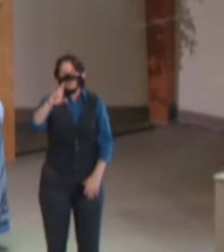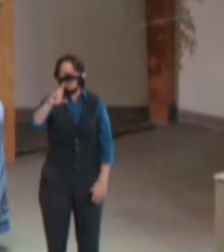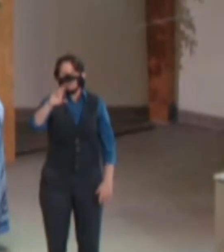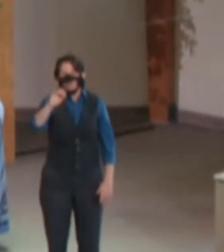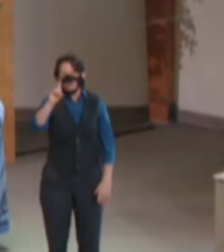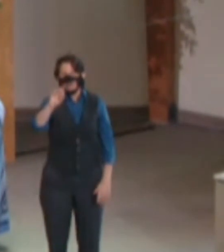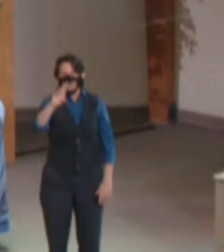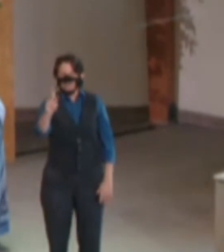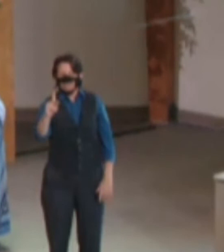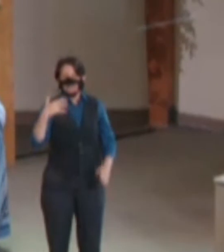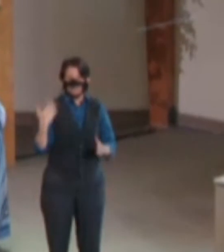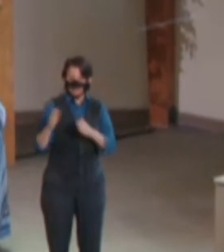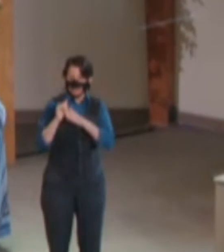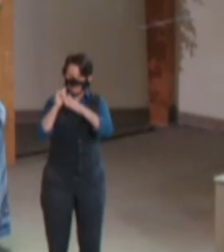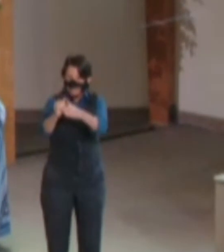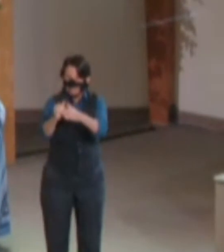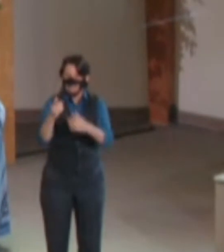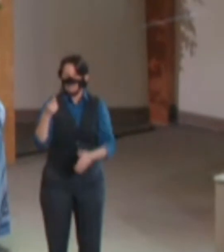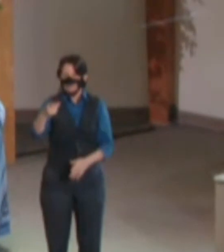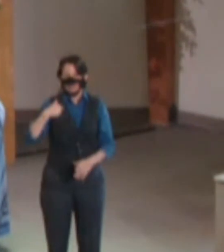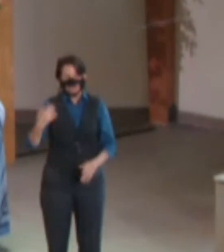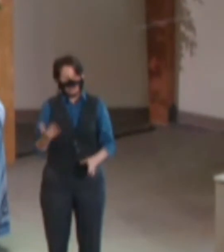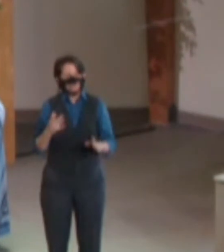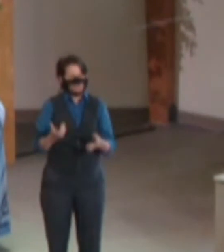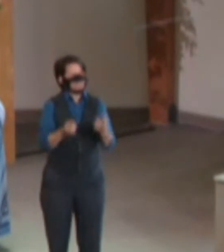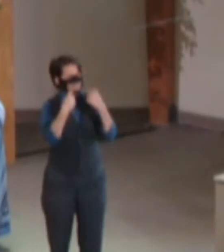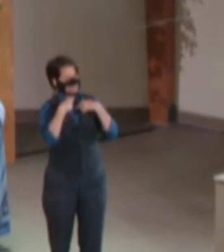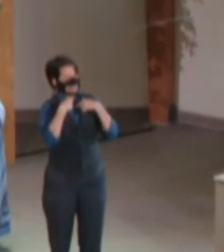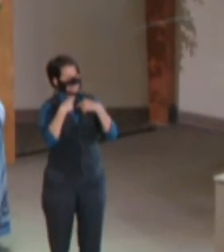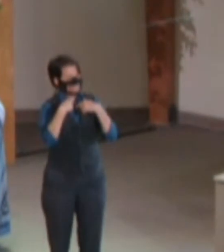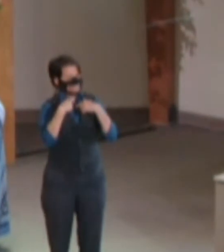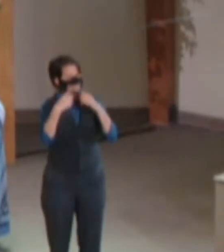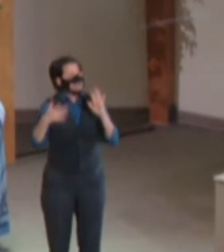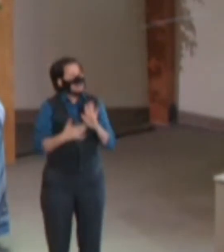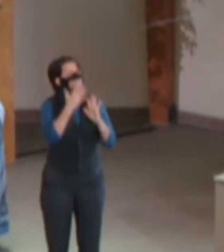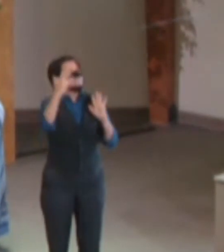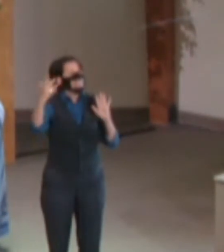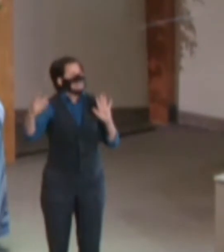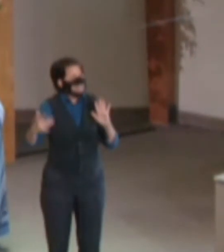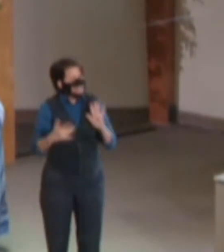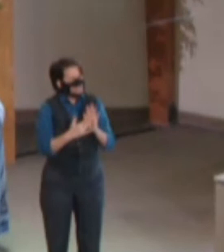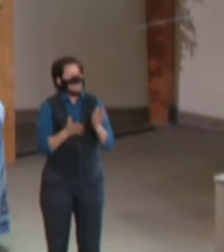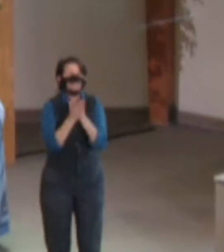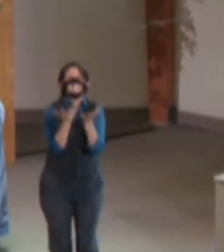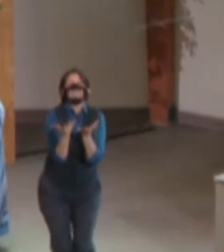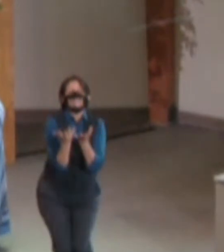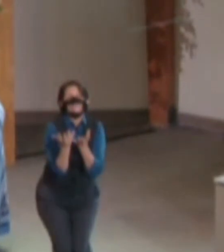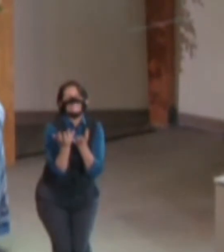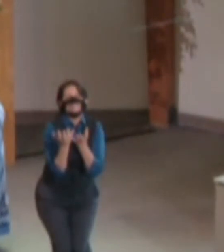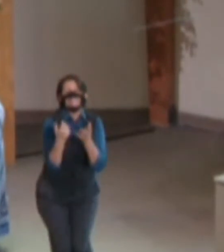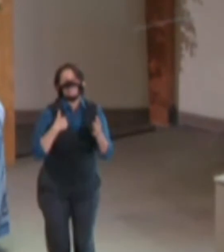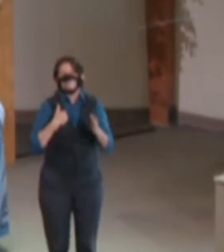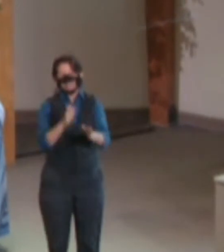the same way we've been going, and I'll be dropping it every once in a while. I'll beg them if I can save them. Maybe they'll let me,